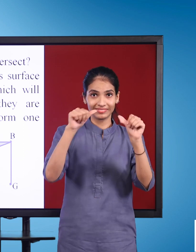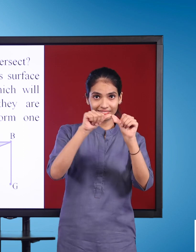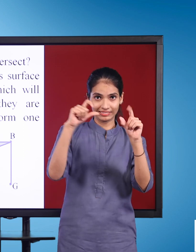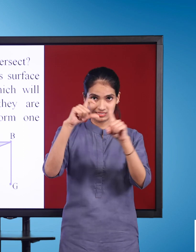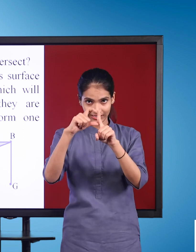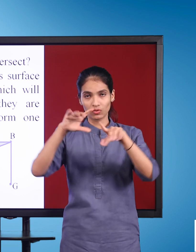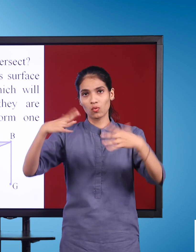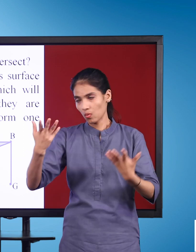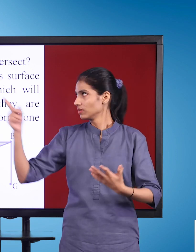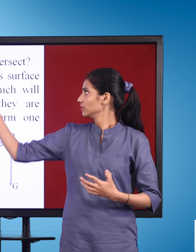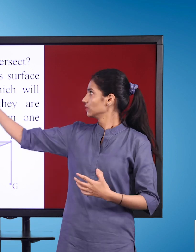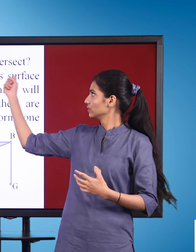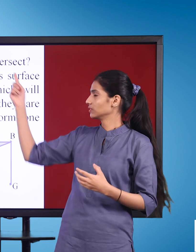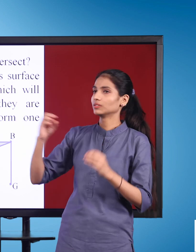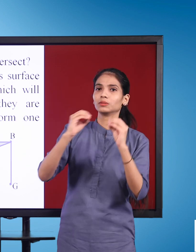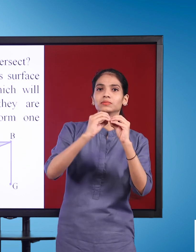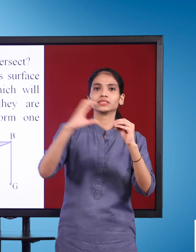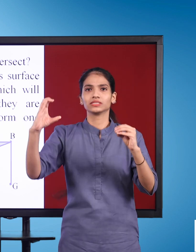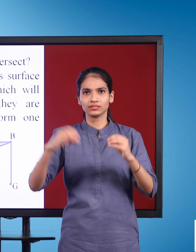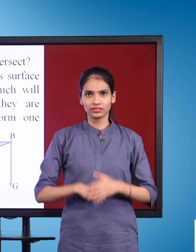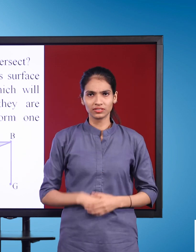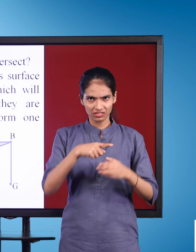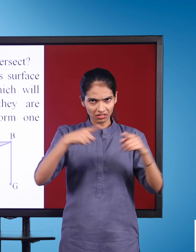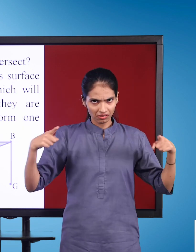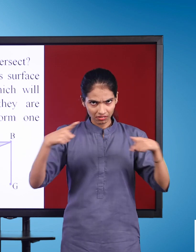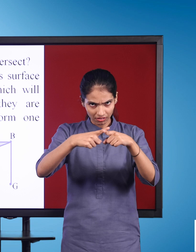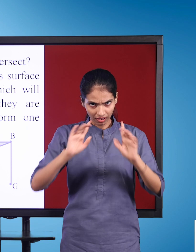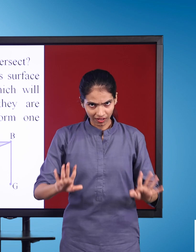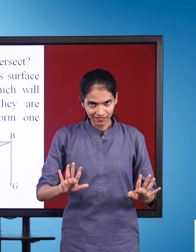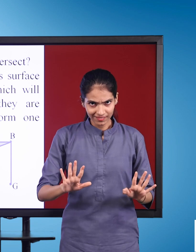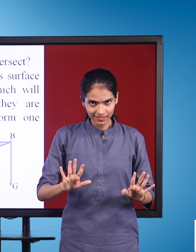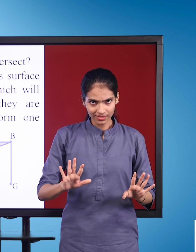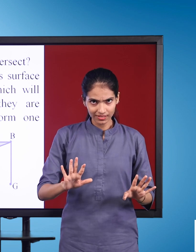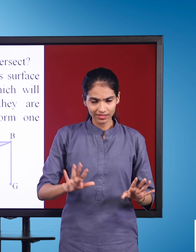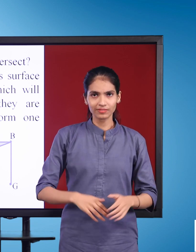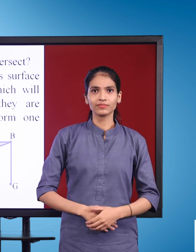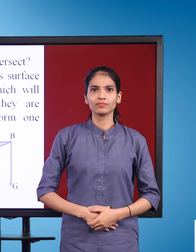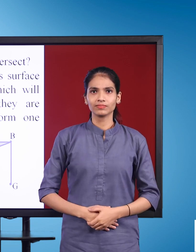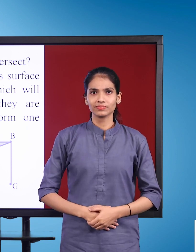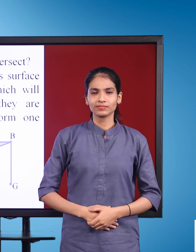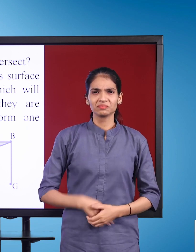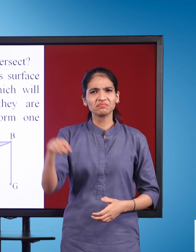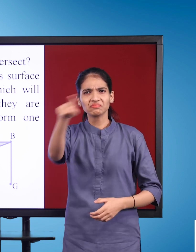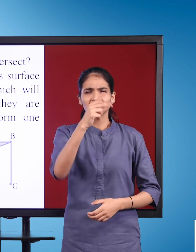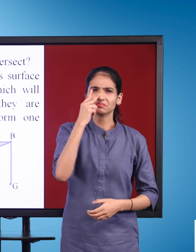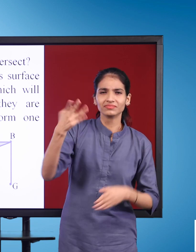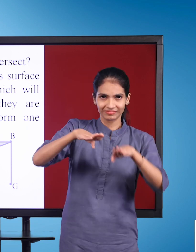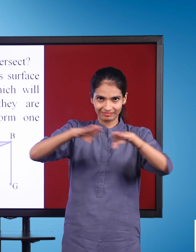Do the lines AD and BC intersect? You find that on the table's surface there are